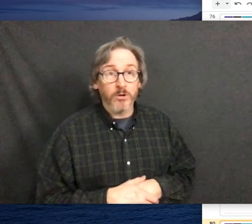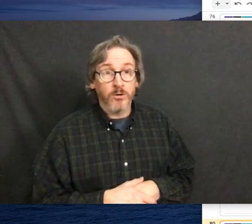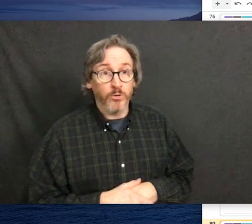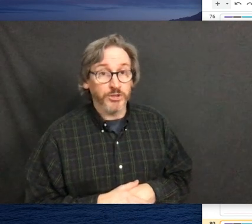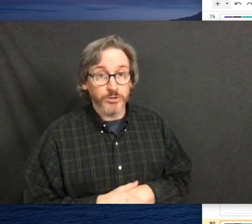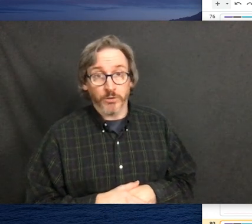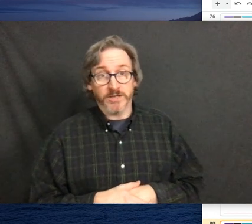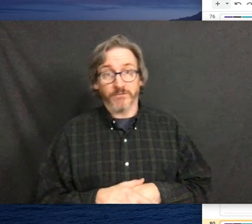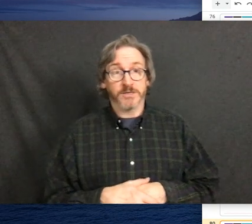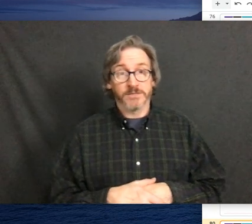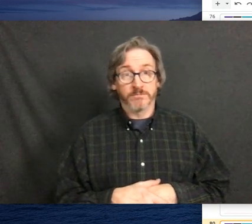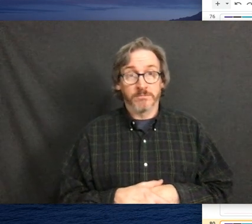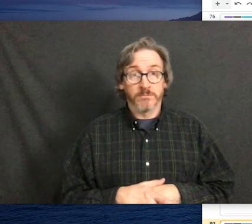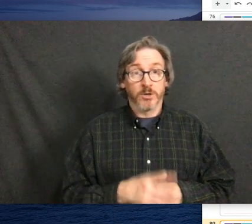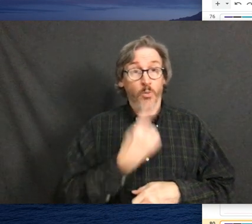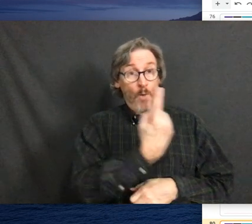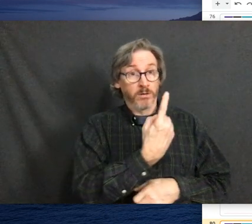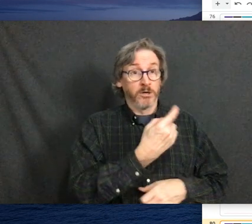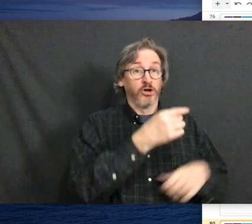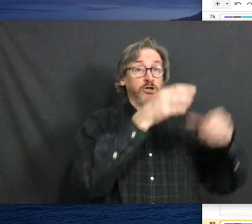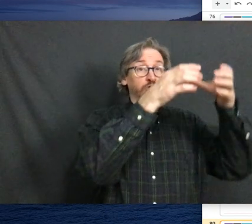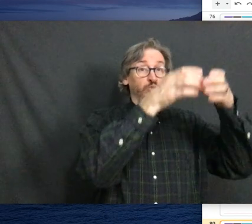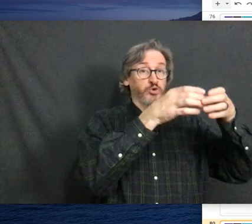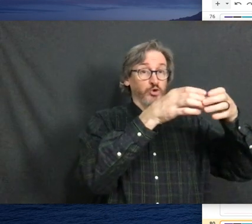How would you show the difference?